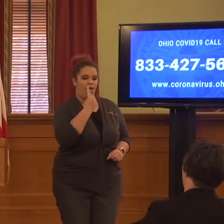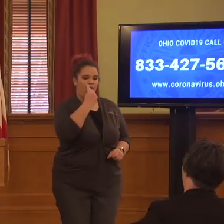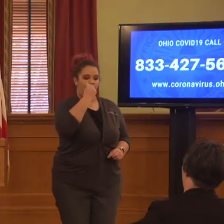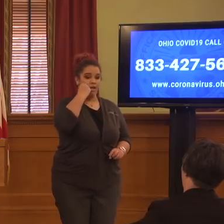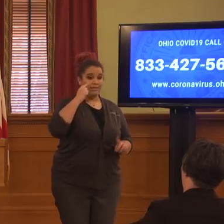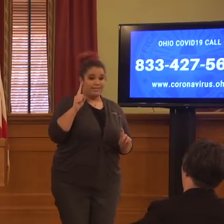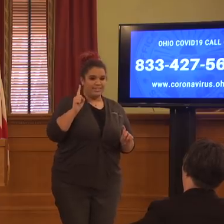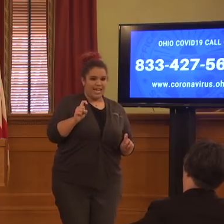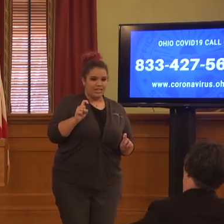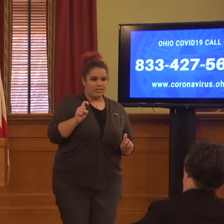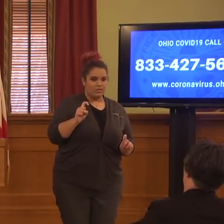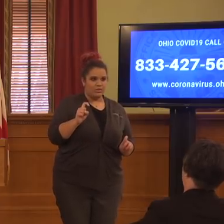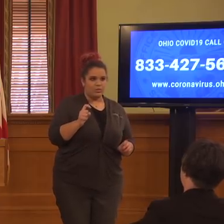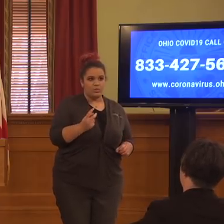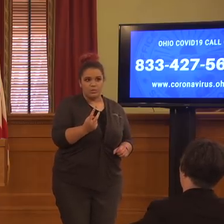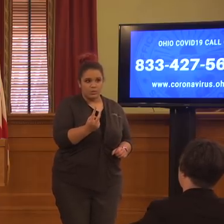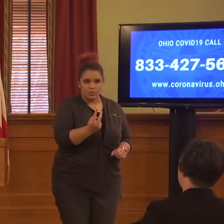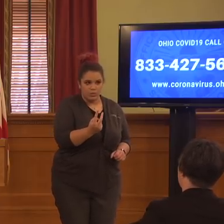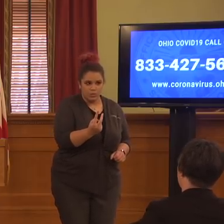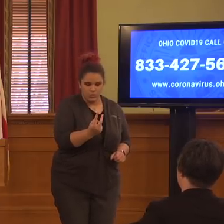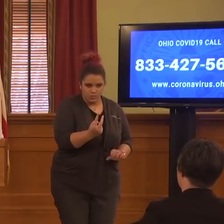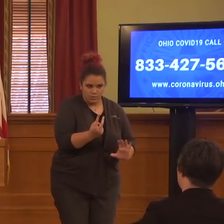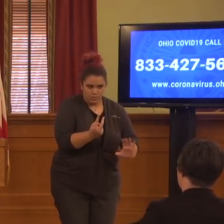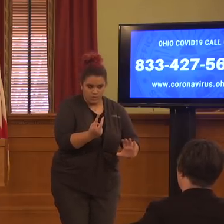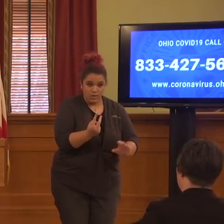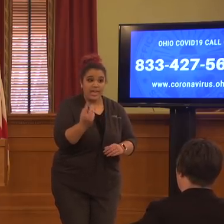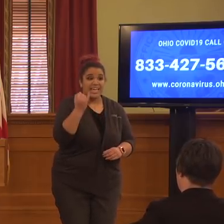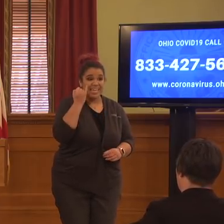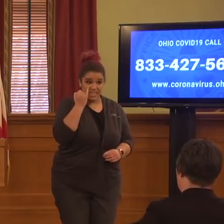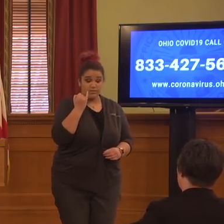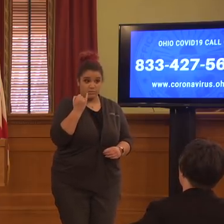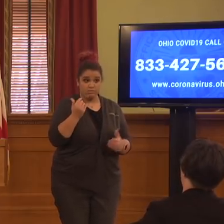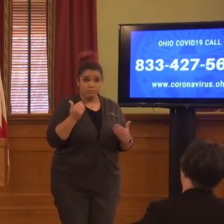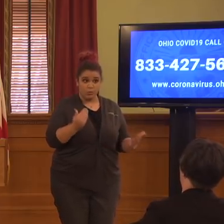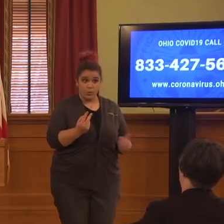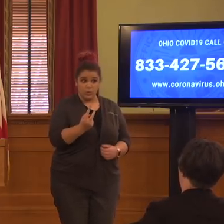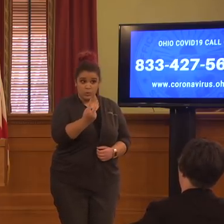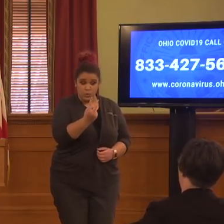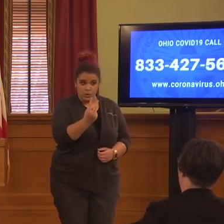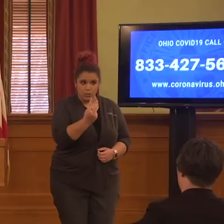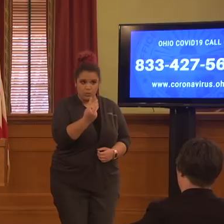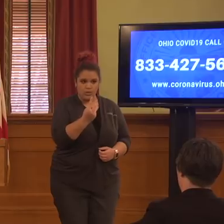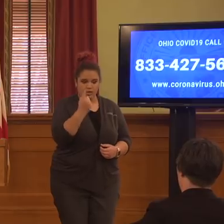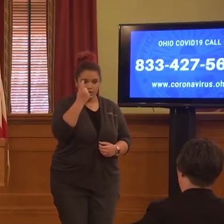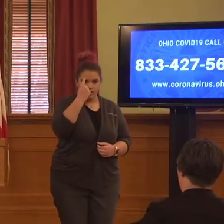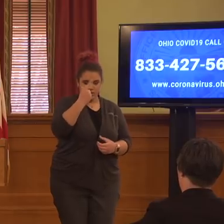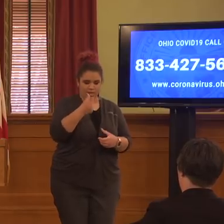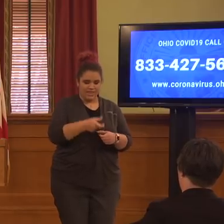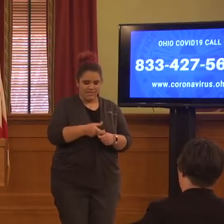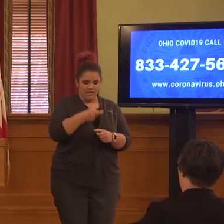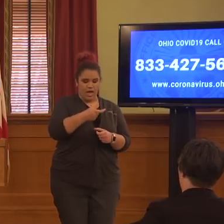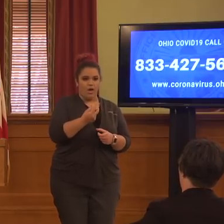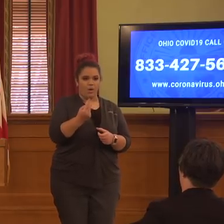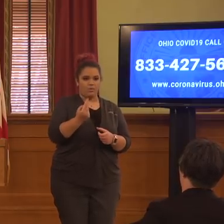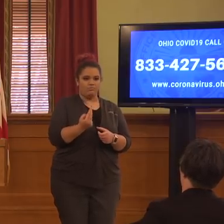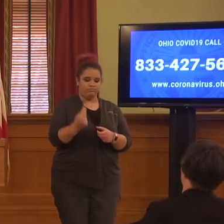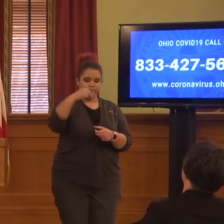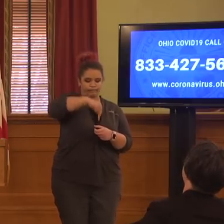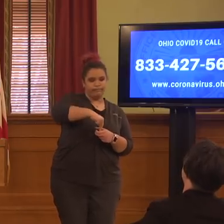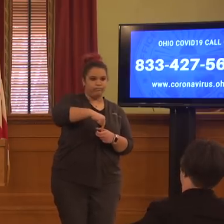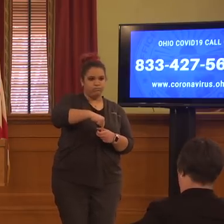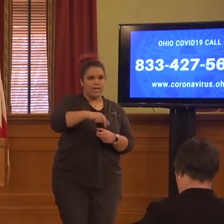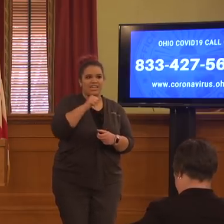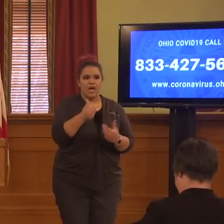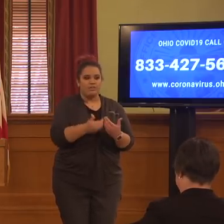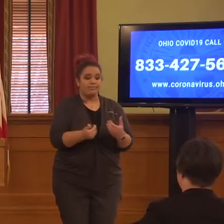Don't do 2 of those, or if you do 2 of them, put them in 1 vial, because at the lab, we cannot separate. We cannot put them